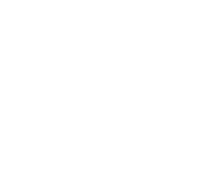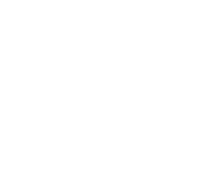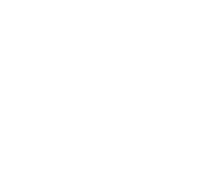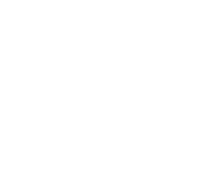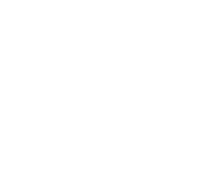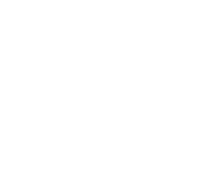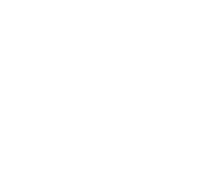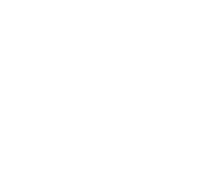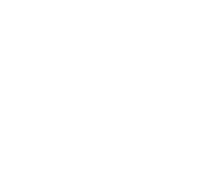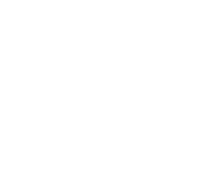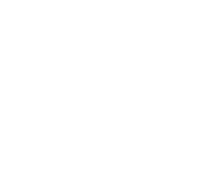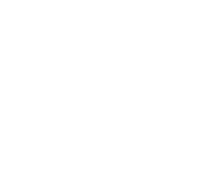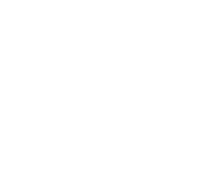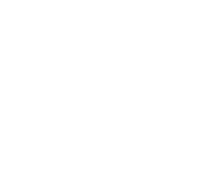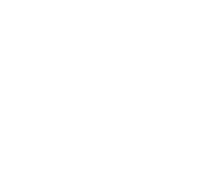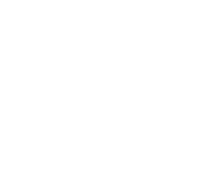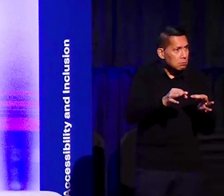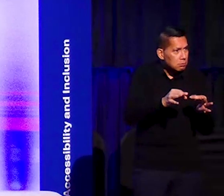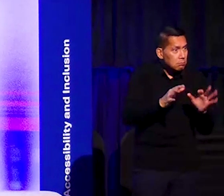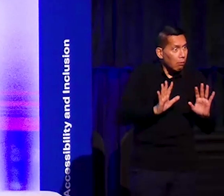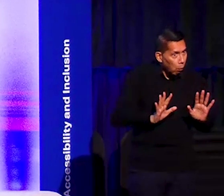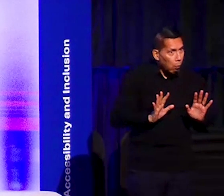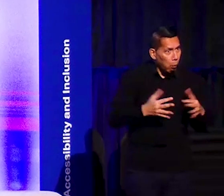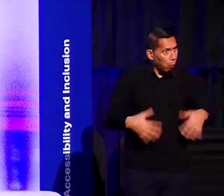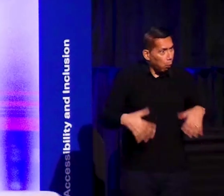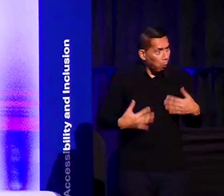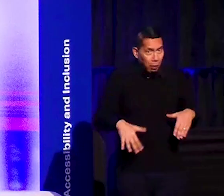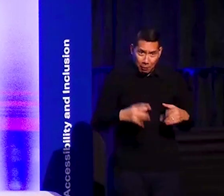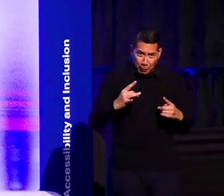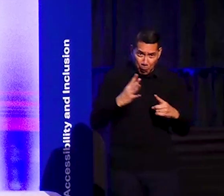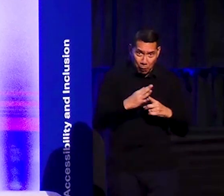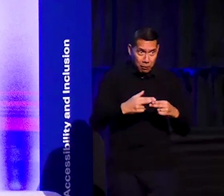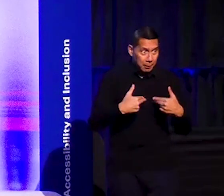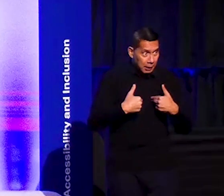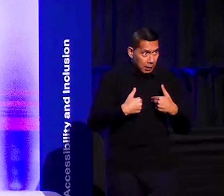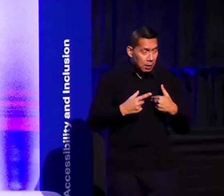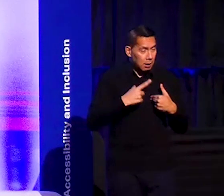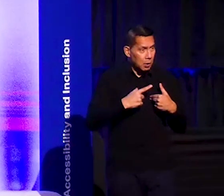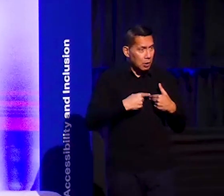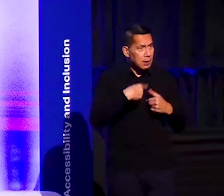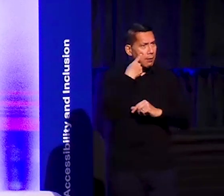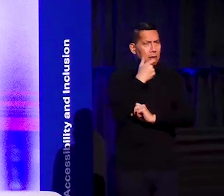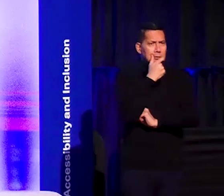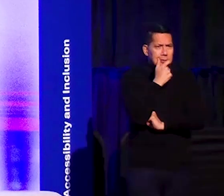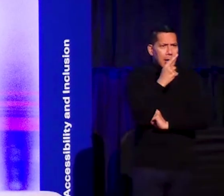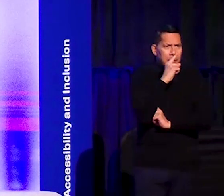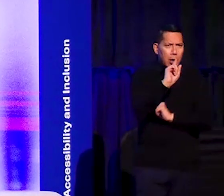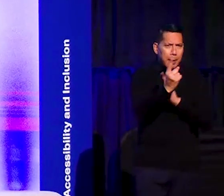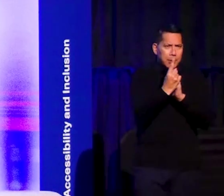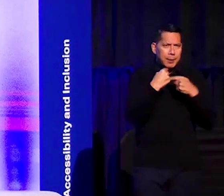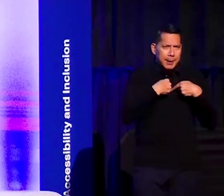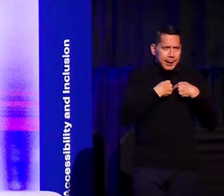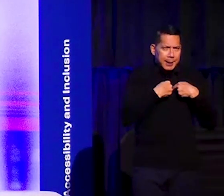of the early stages of their project. And this is really super important to me because I'm looking at everybody coming into me and I'm like, yes, I'm